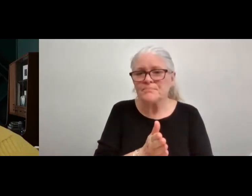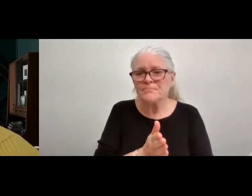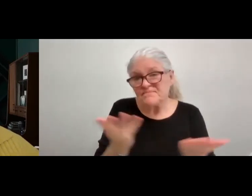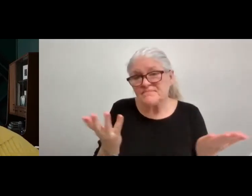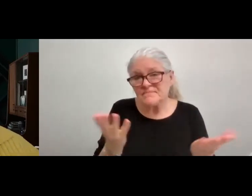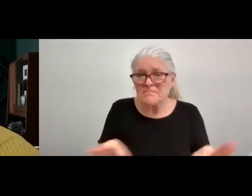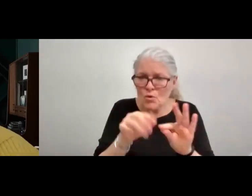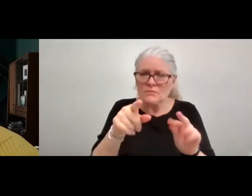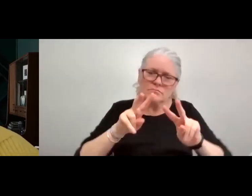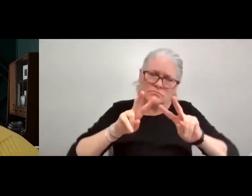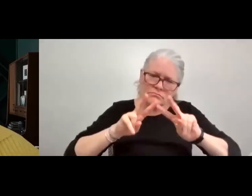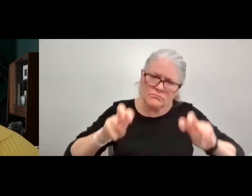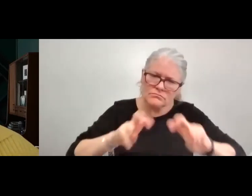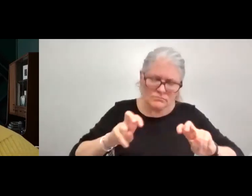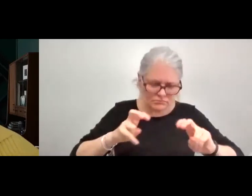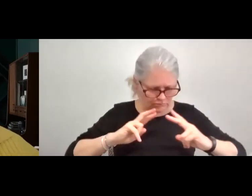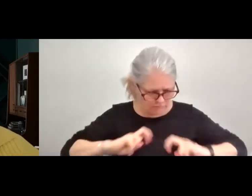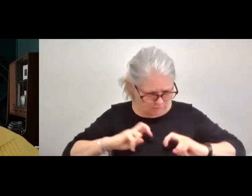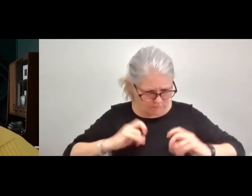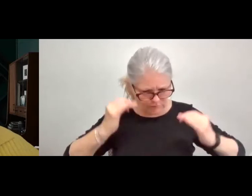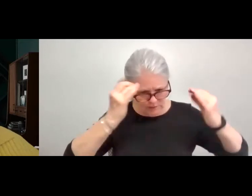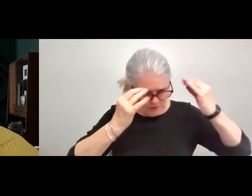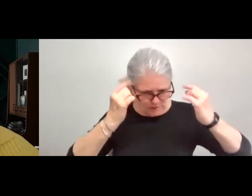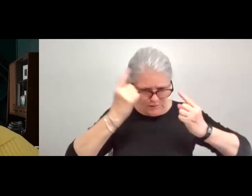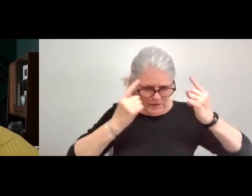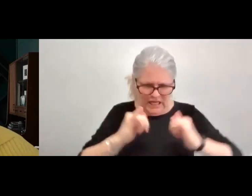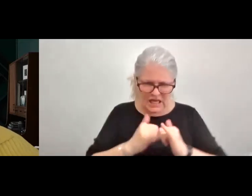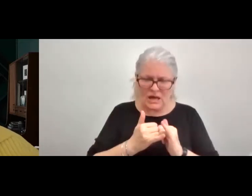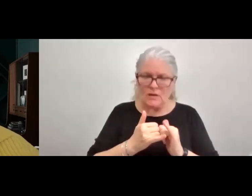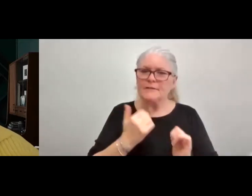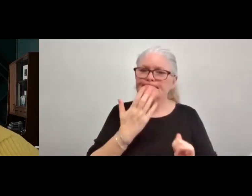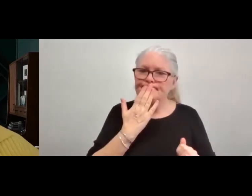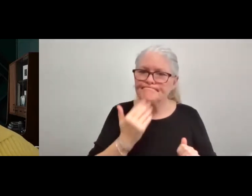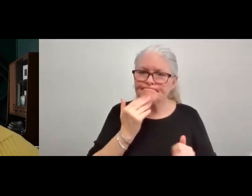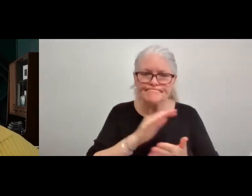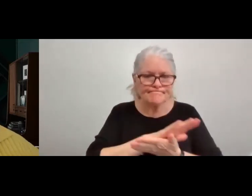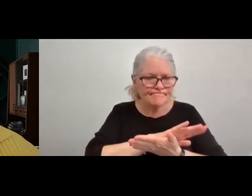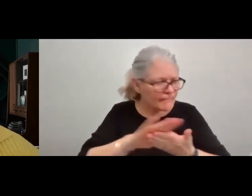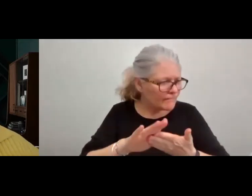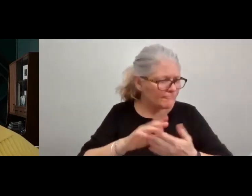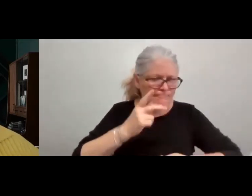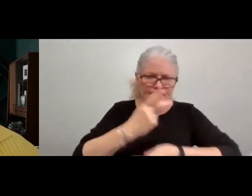I really want you to think about how to be kind to yourself.